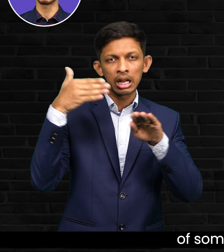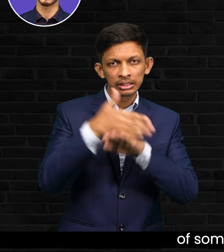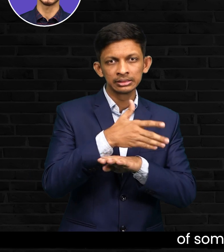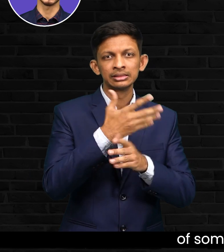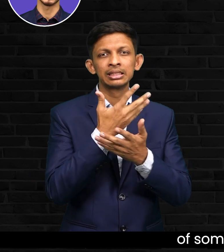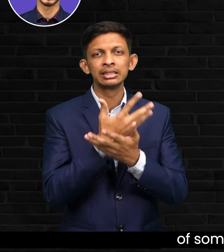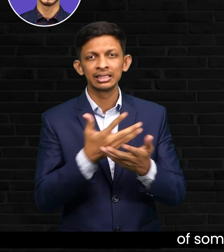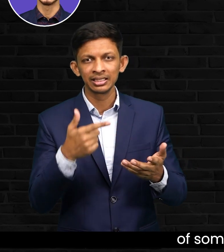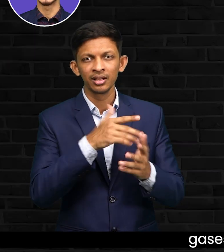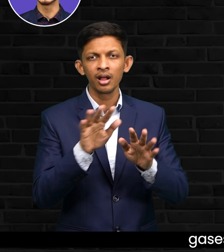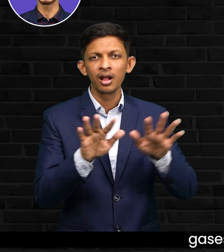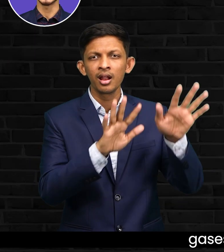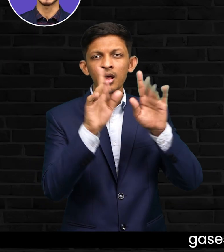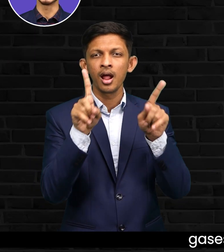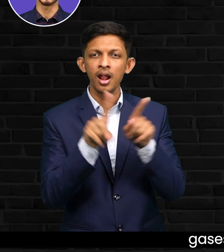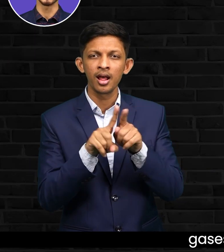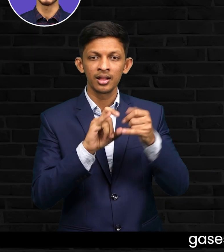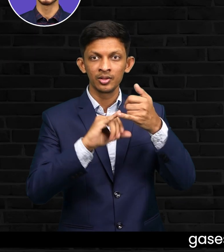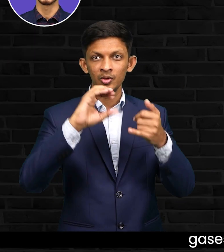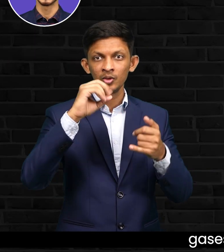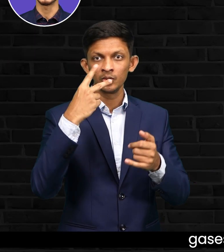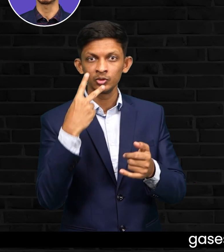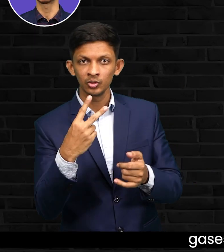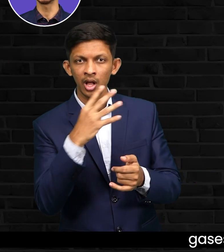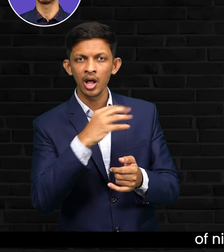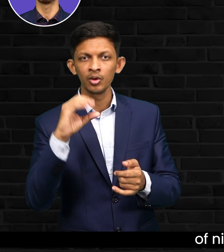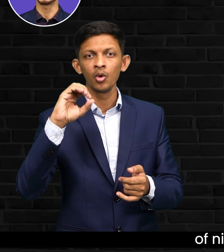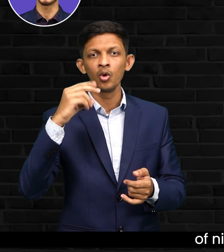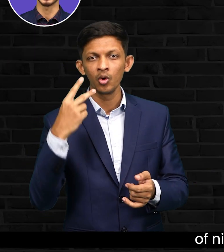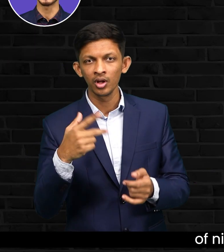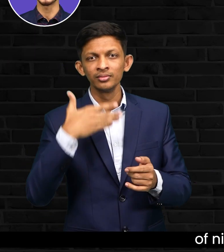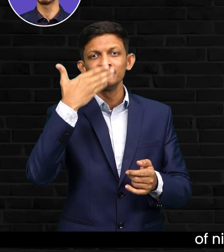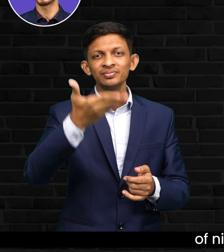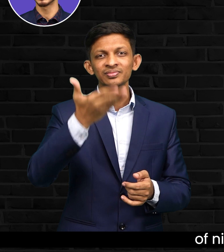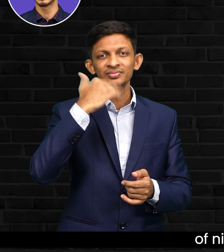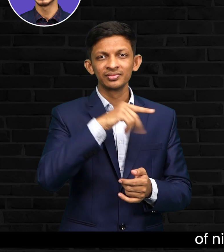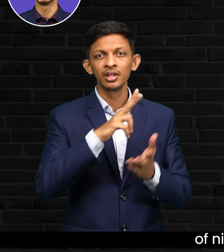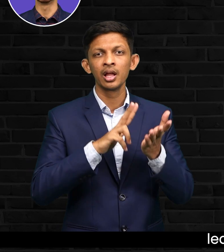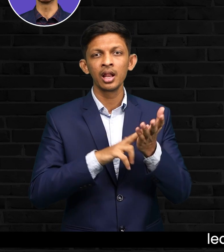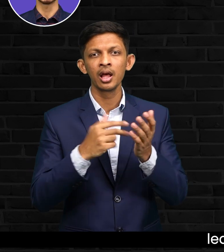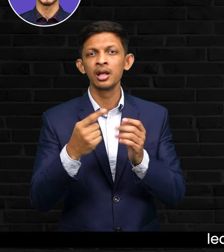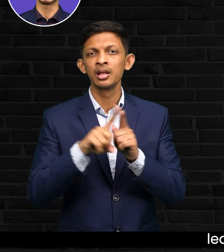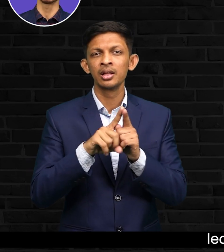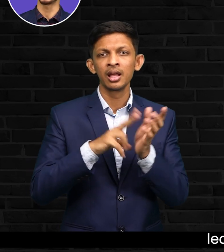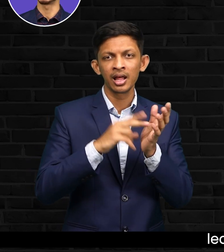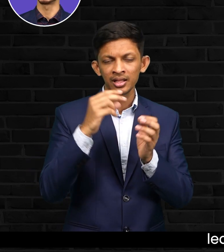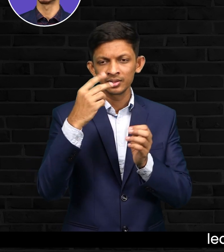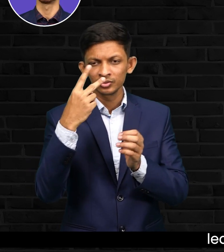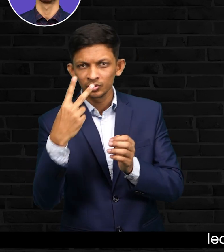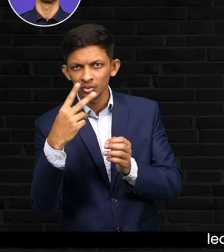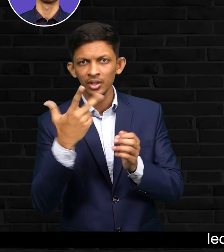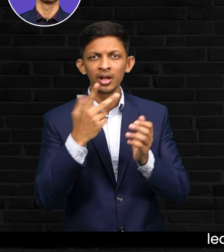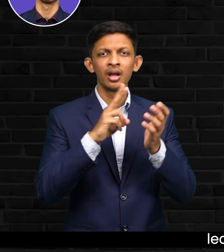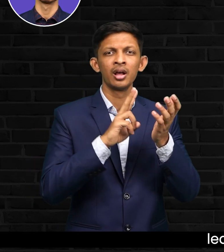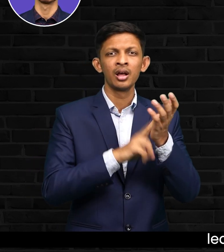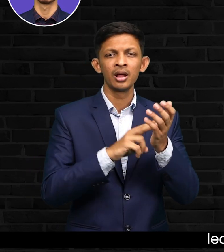harmful substances, gases like SO2 and oxides of nitrogen in rainwater leads to acid rains.